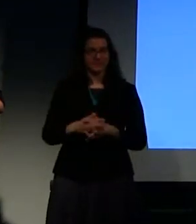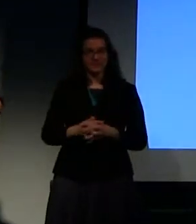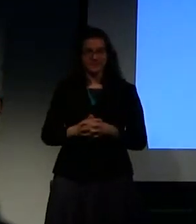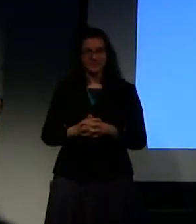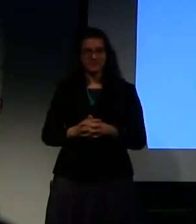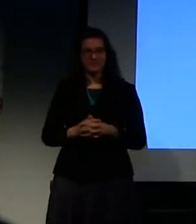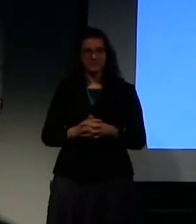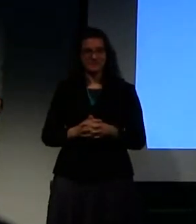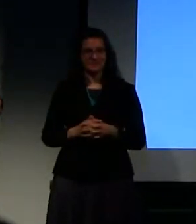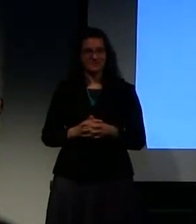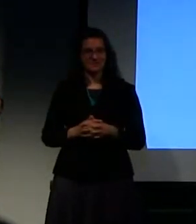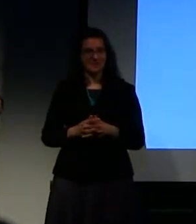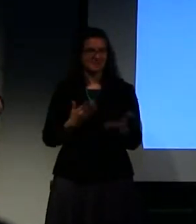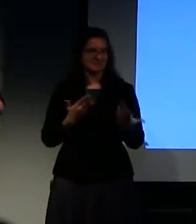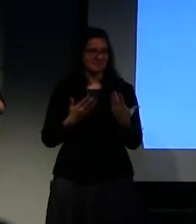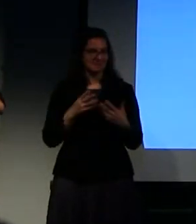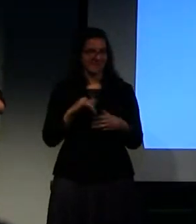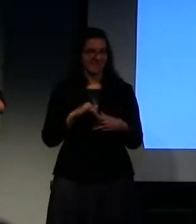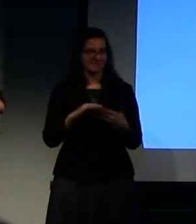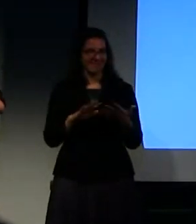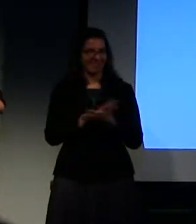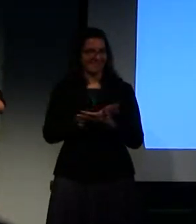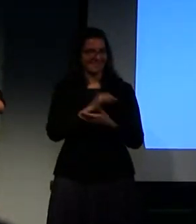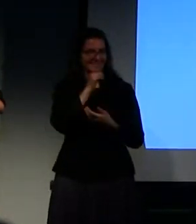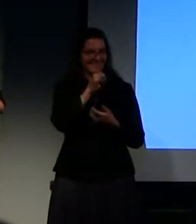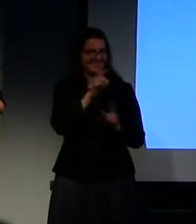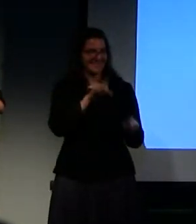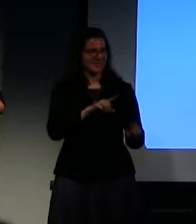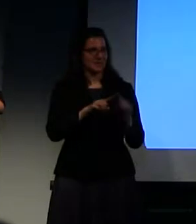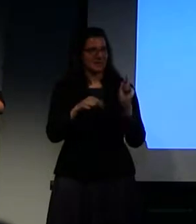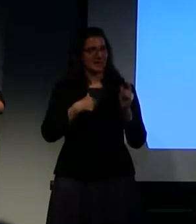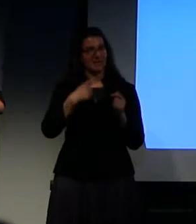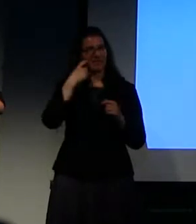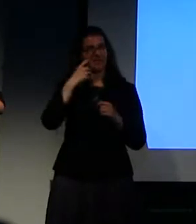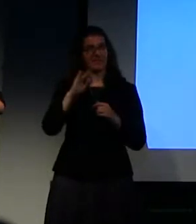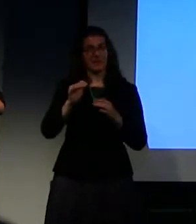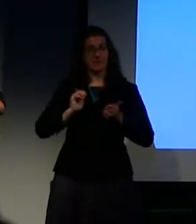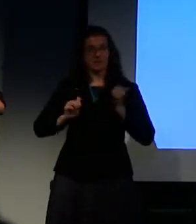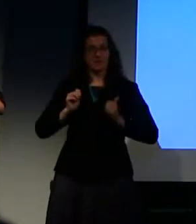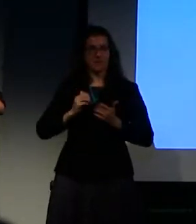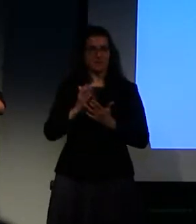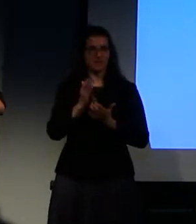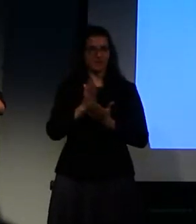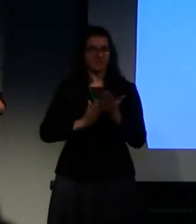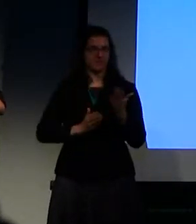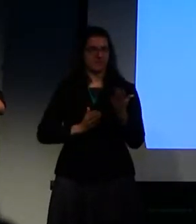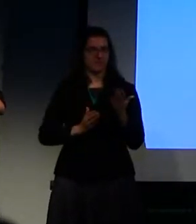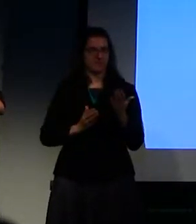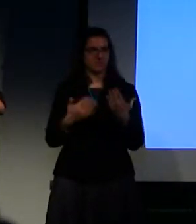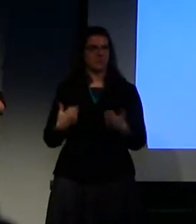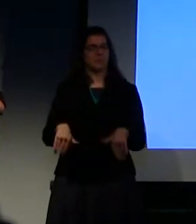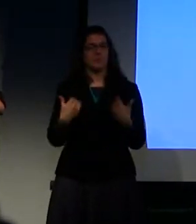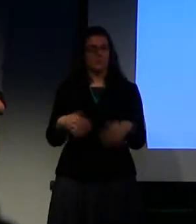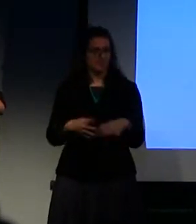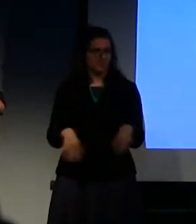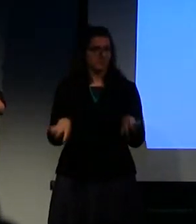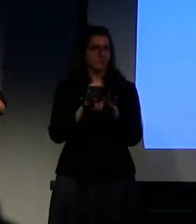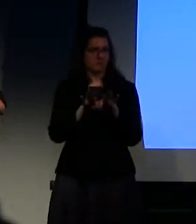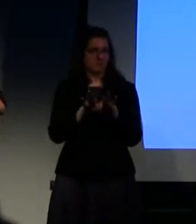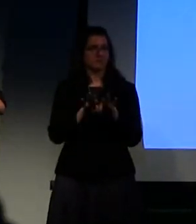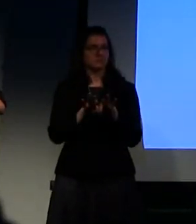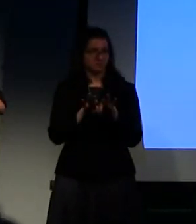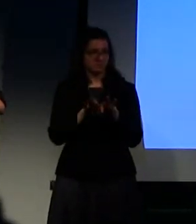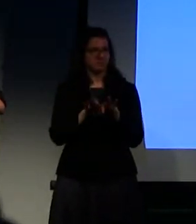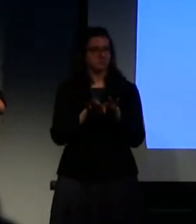I know that's not kind of a non-answer, but I find that the performative aspect is so critical for that